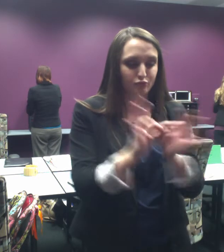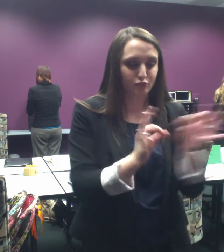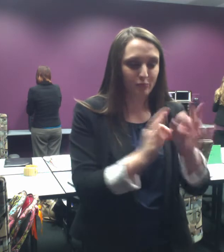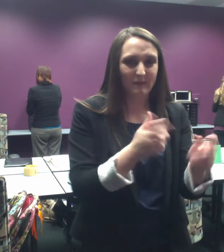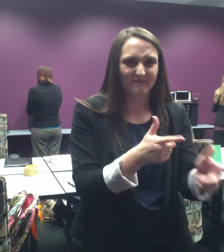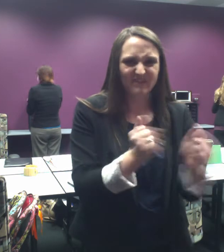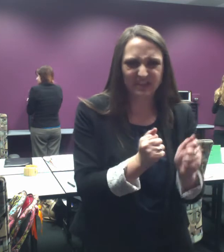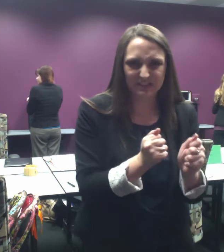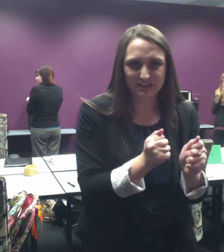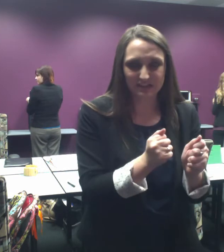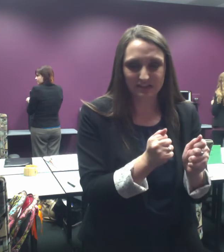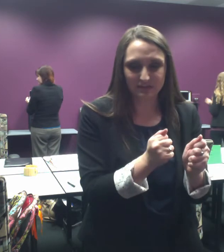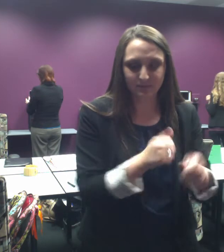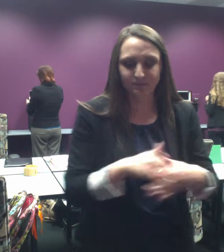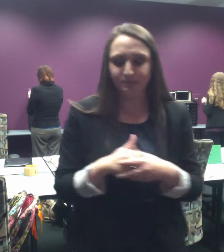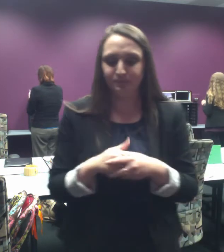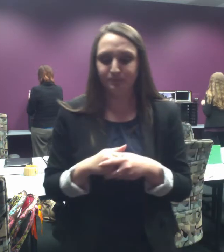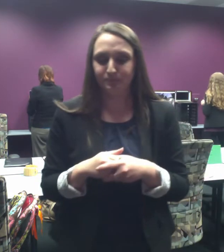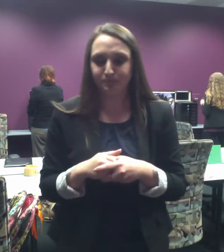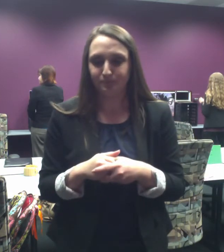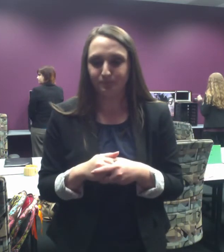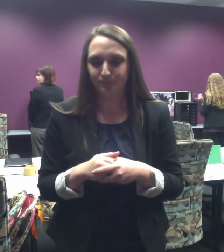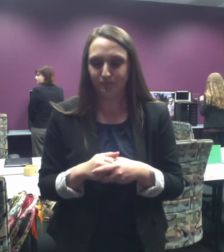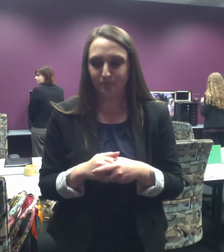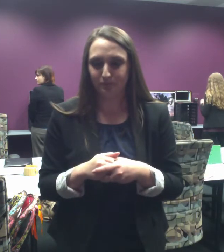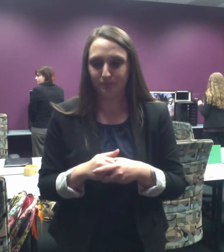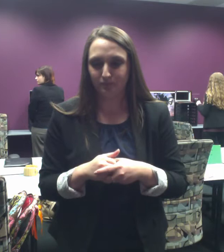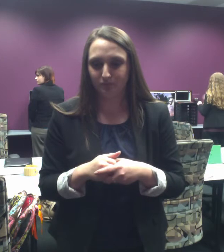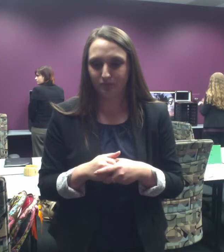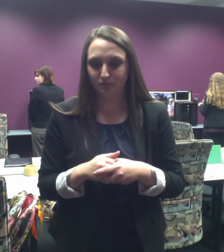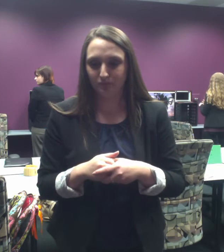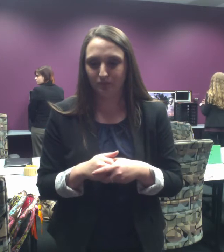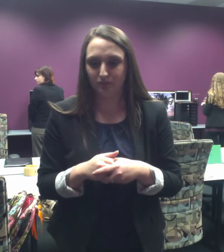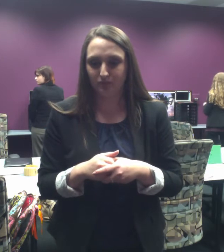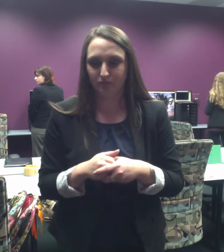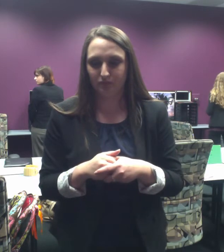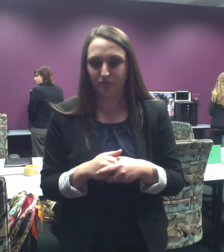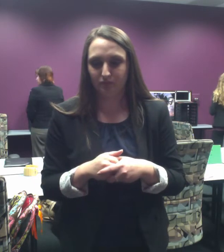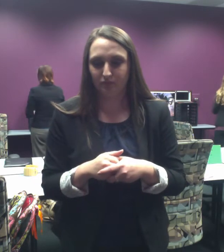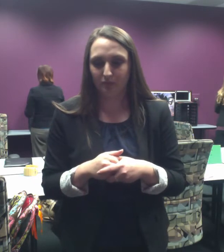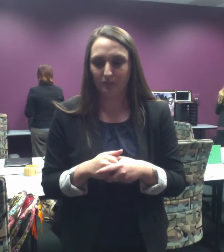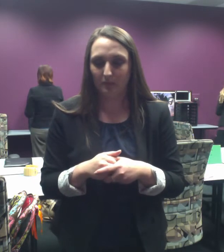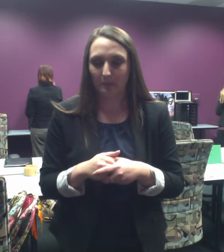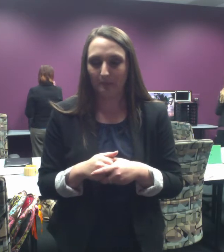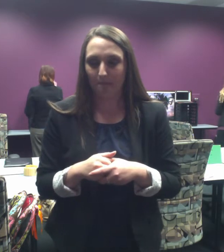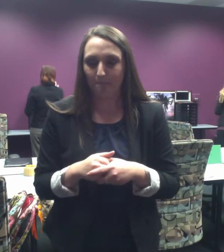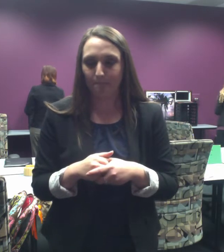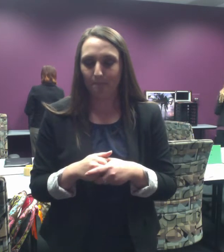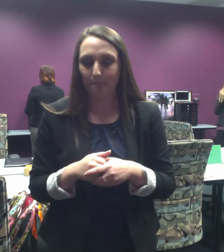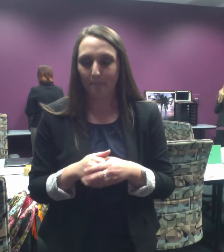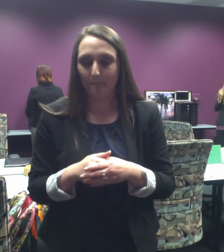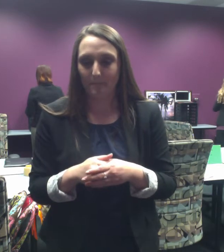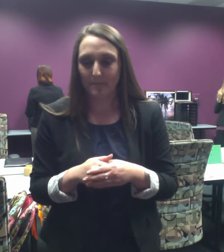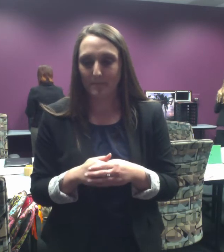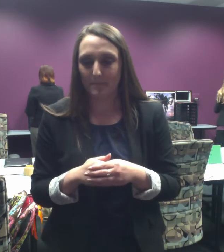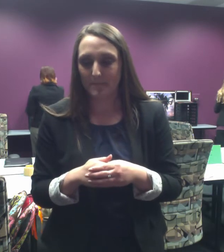If you take two sets of water molecules, one moving very slow, one moving very quickly, the